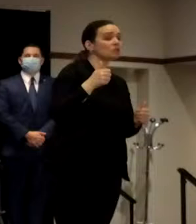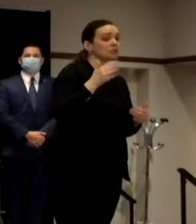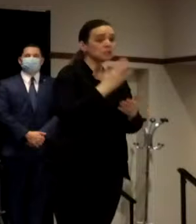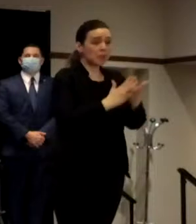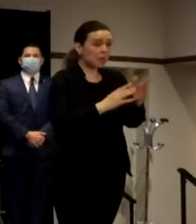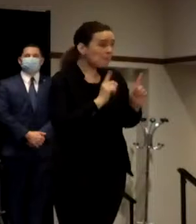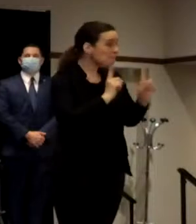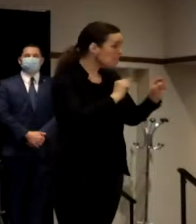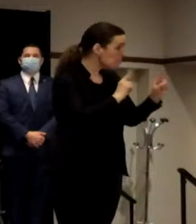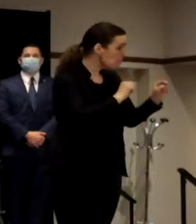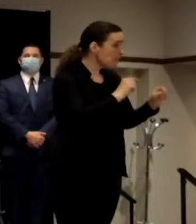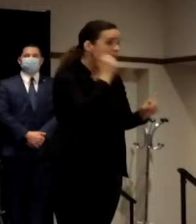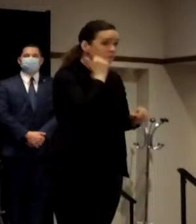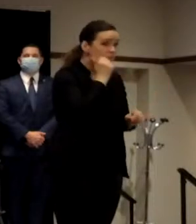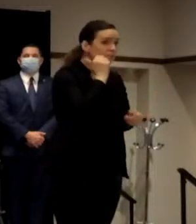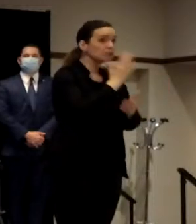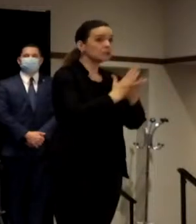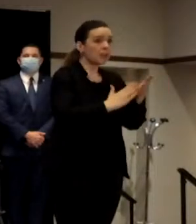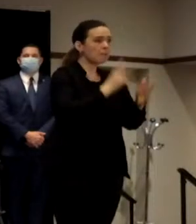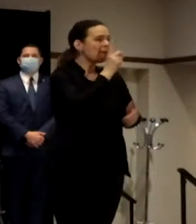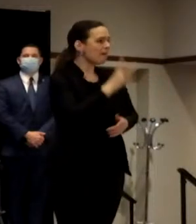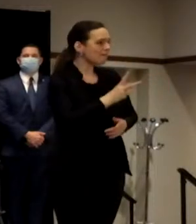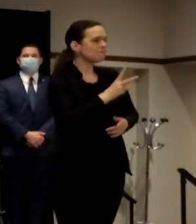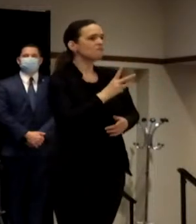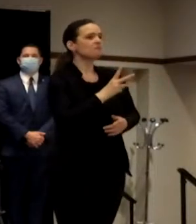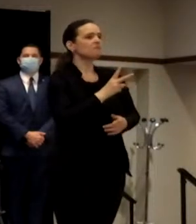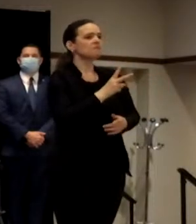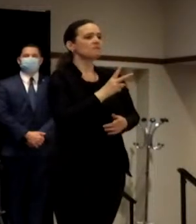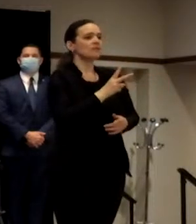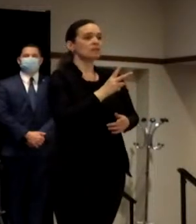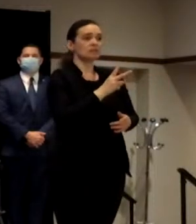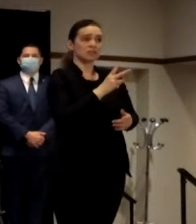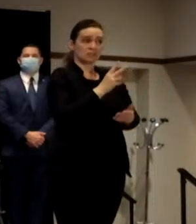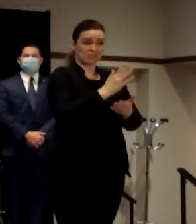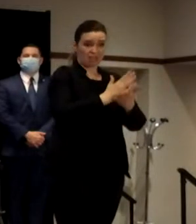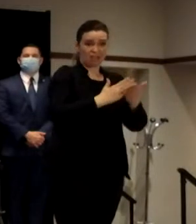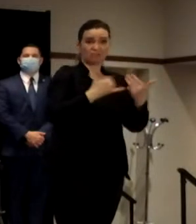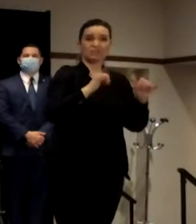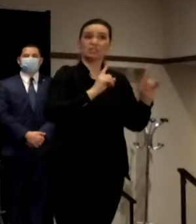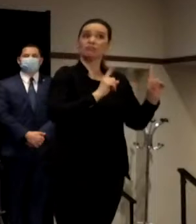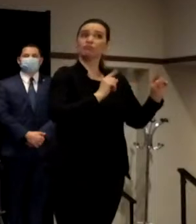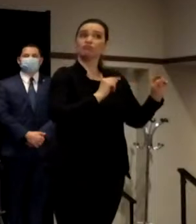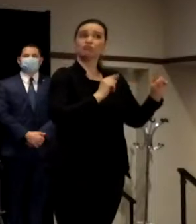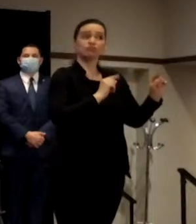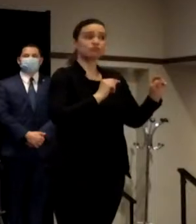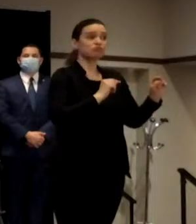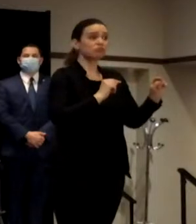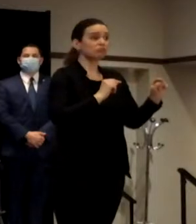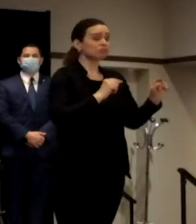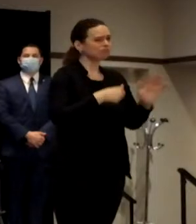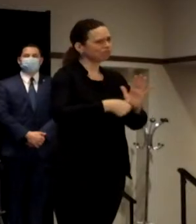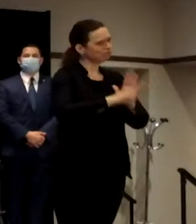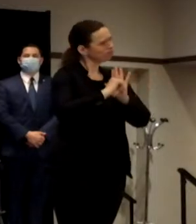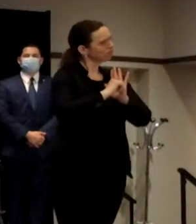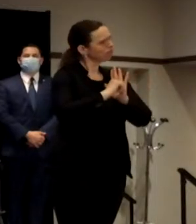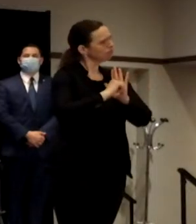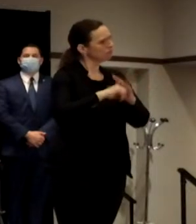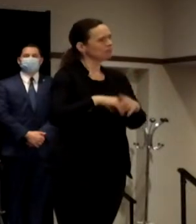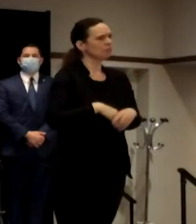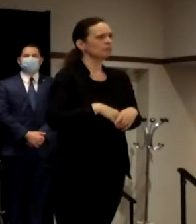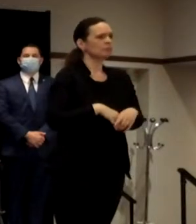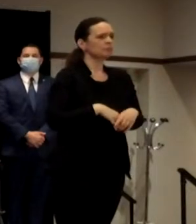happily surprised to hear that some students were able to do that. All of this, but however, it has been sort of